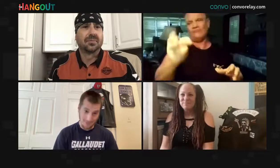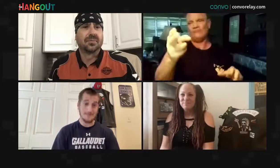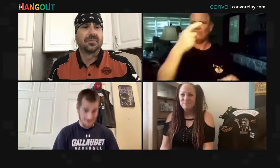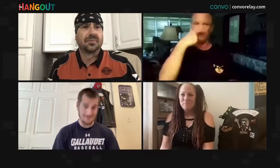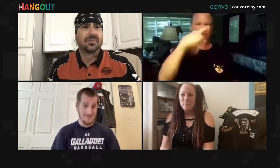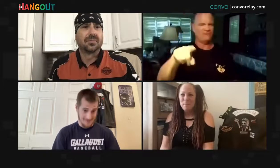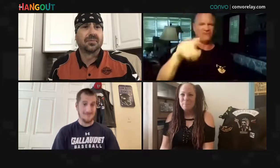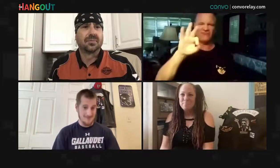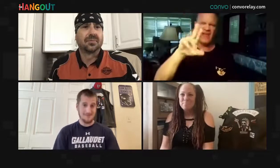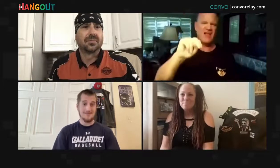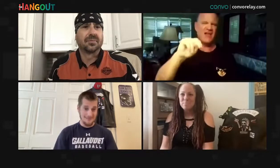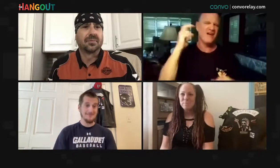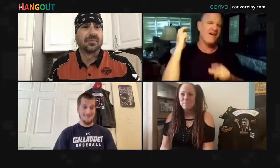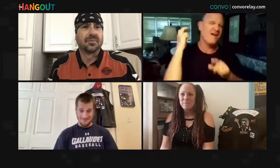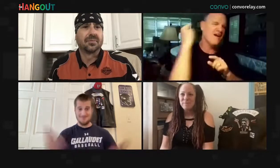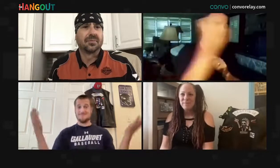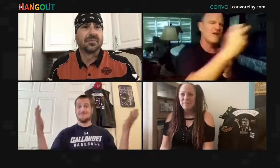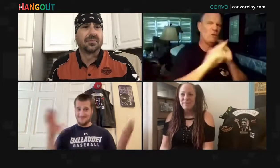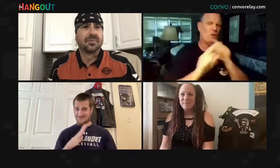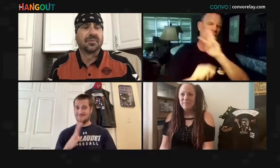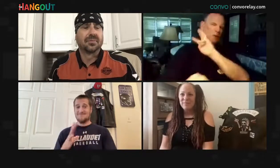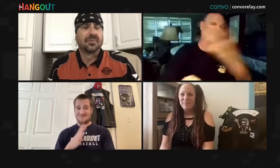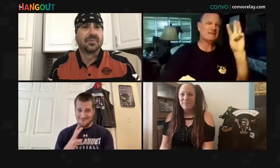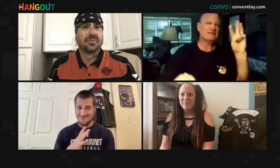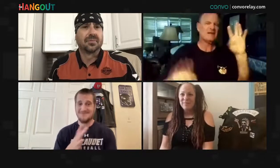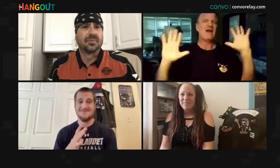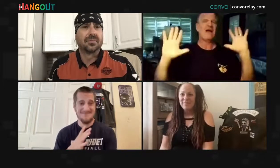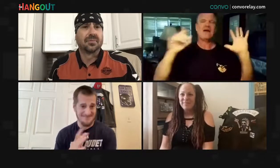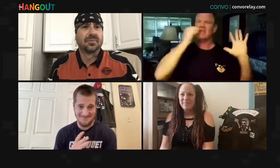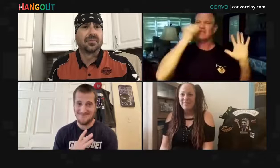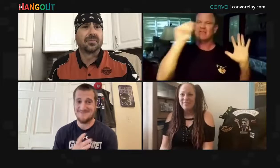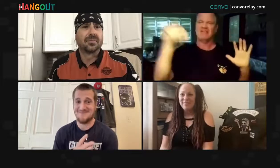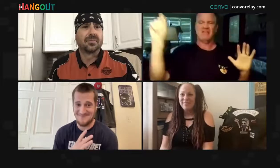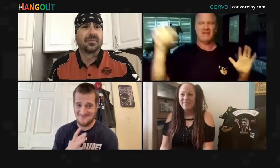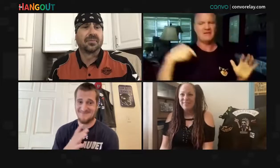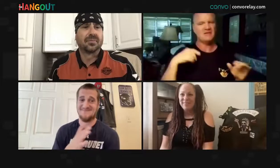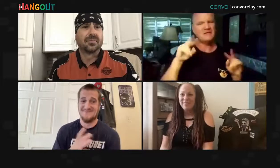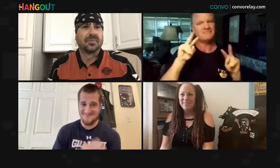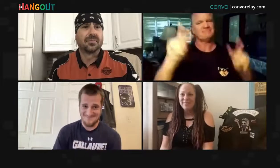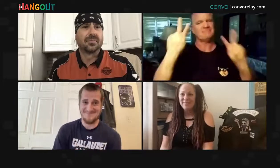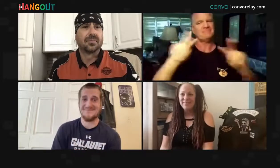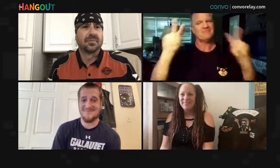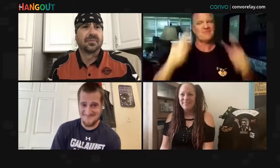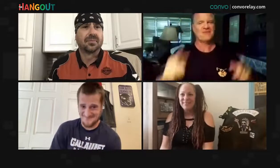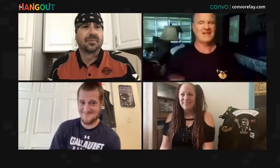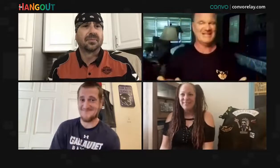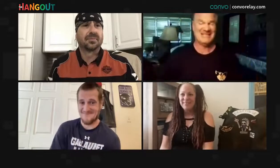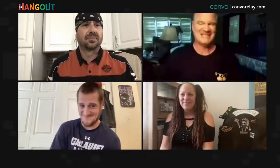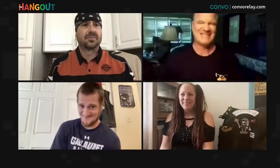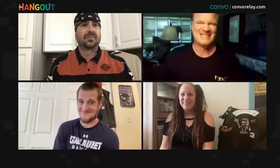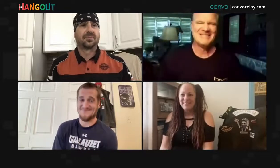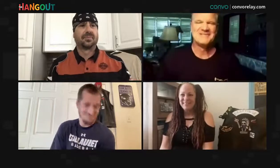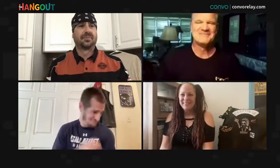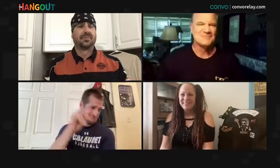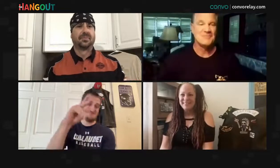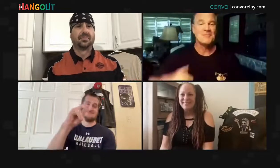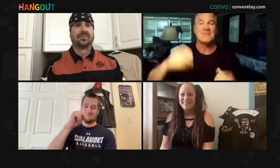just join a group. I wouldn't mind doing that too. That'd be fun, taking a long trip out west, just to check that off my bucket list. I'd love doing that.